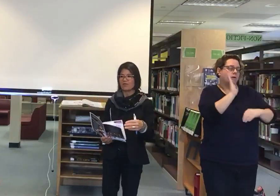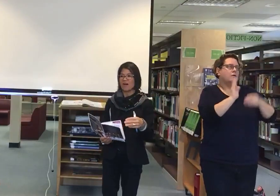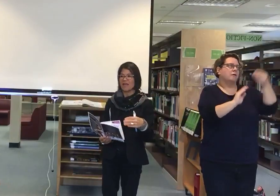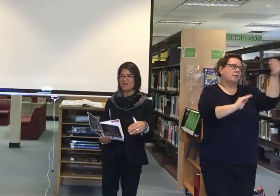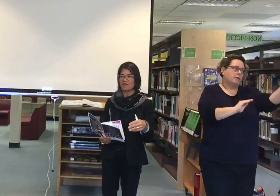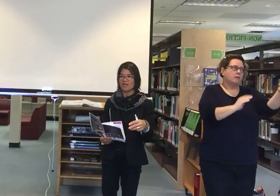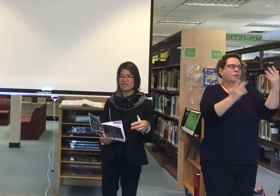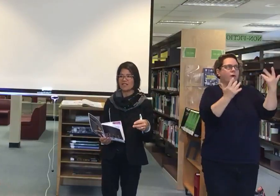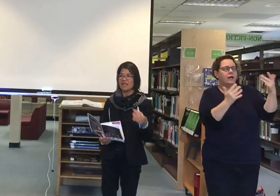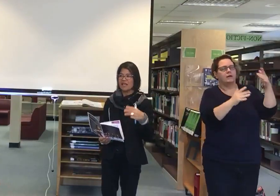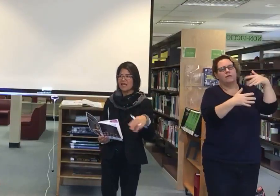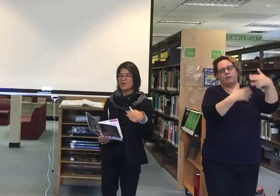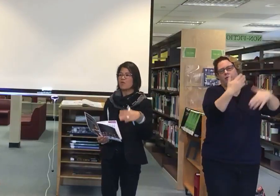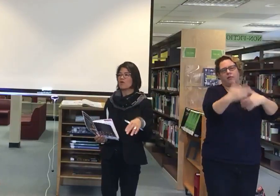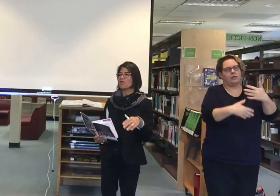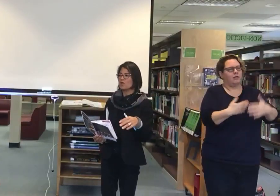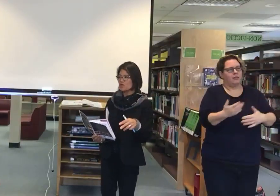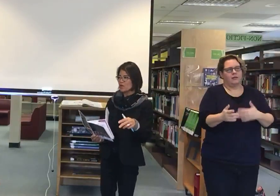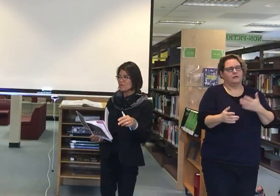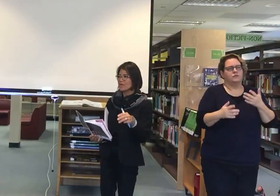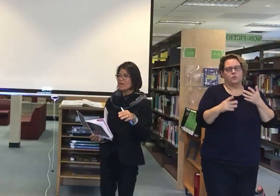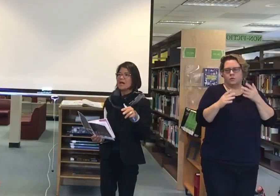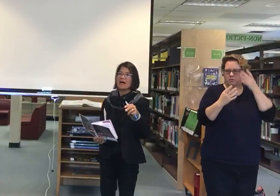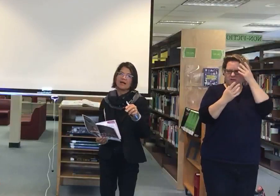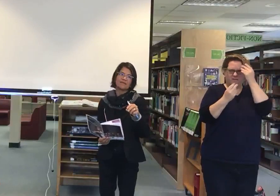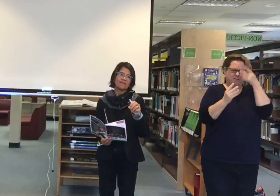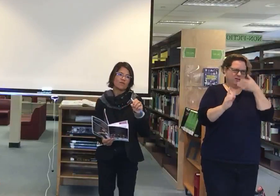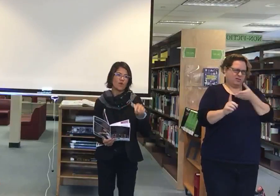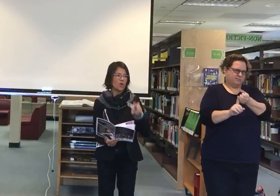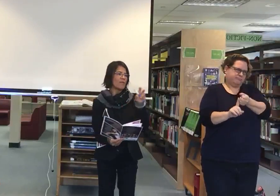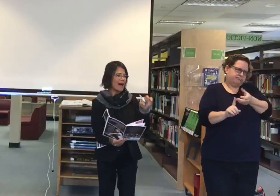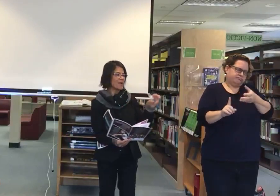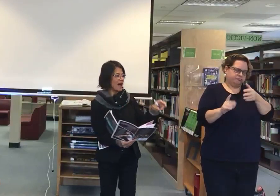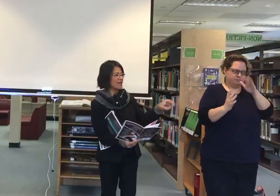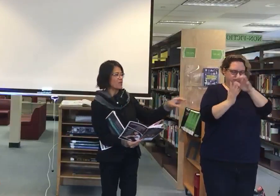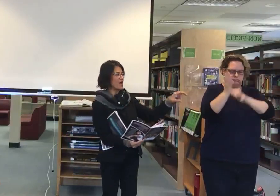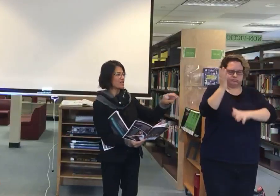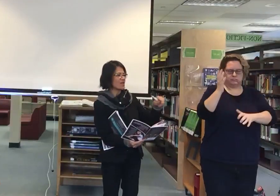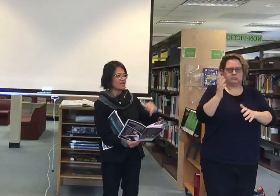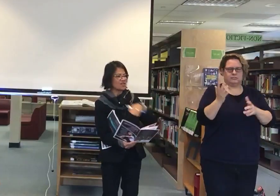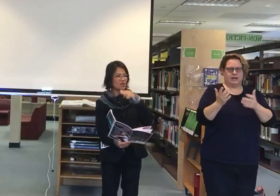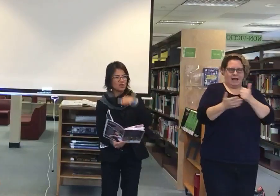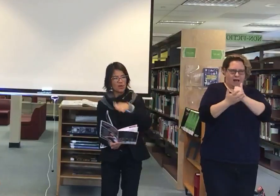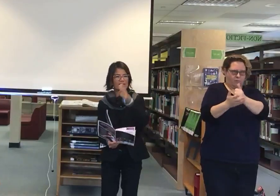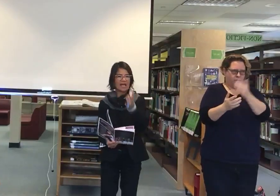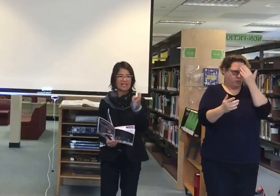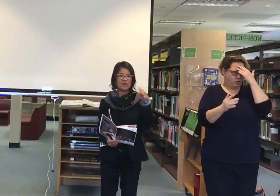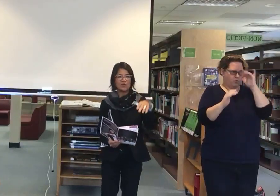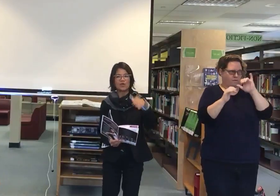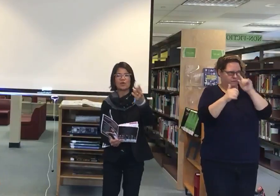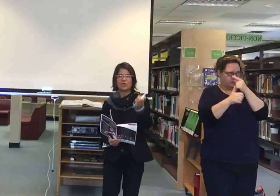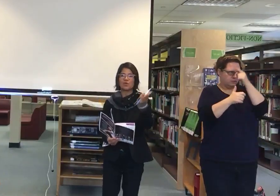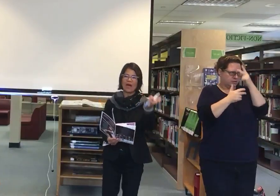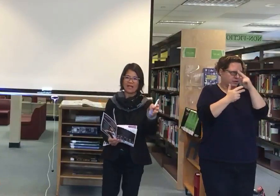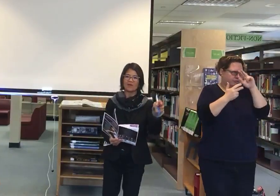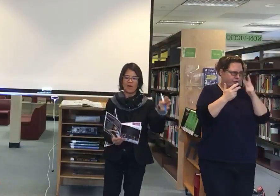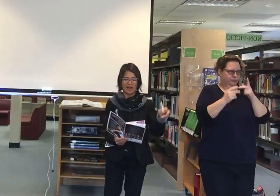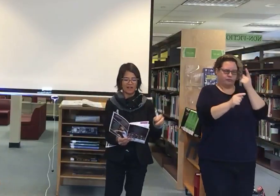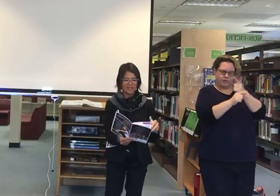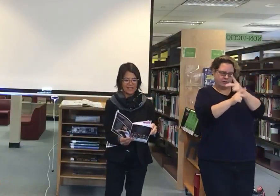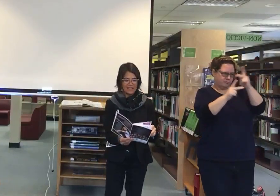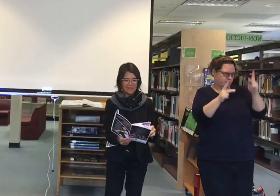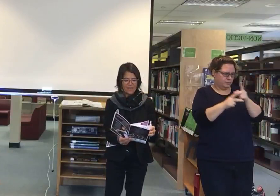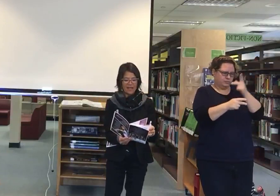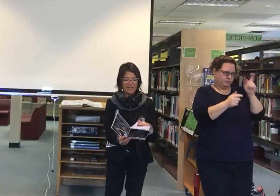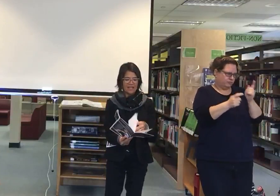to be able to provide that information in a more fulsome roadmap kind of way, so that the students know exactly who to go to, when, and